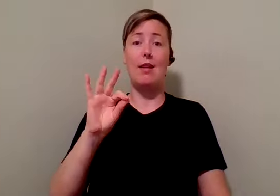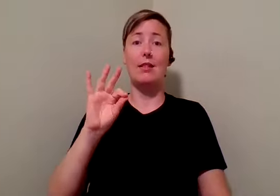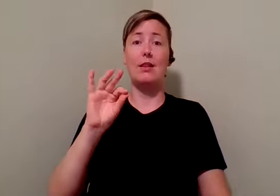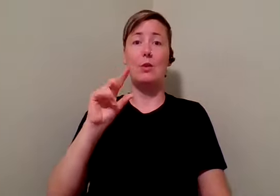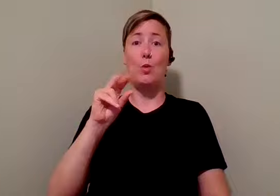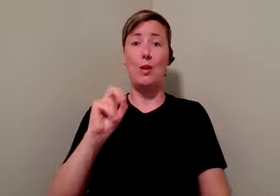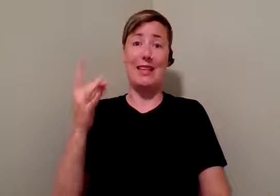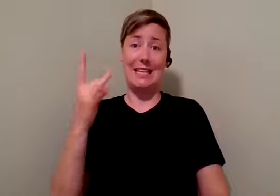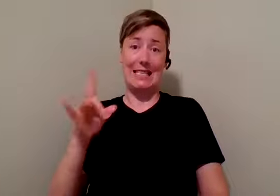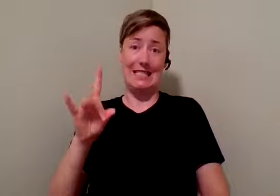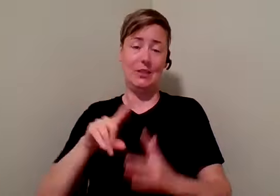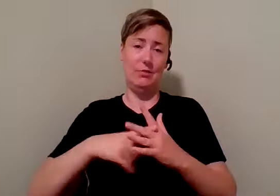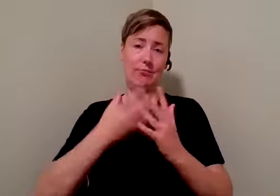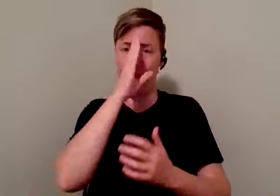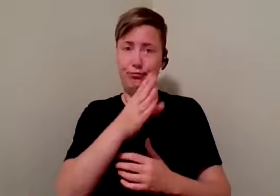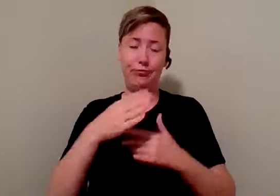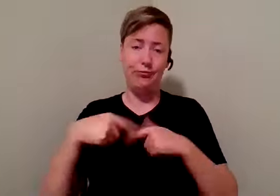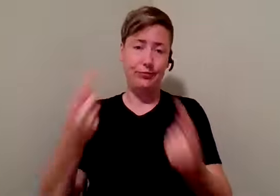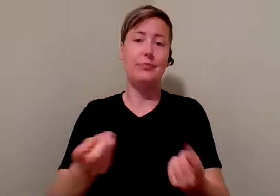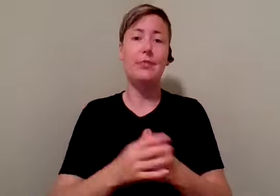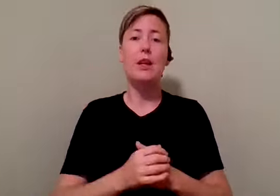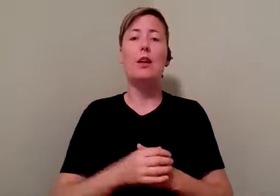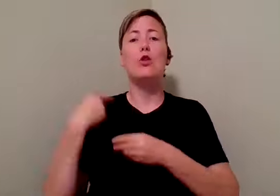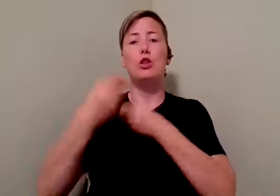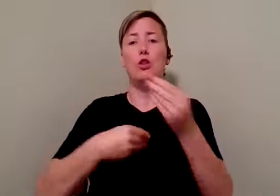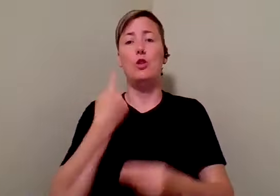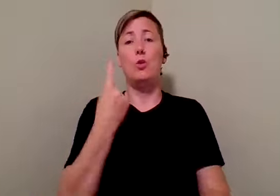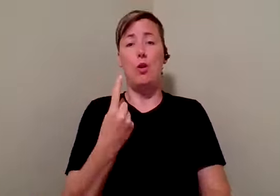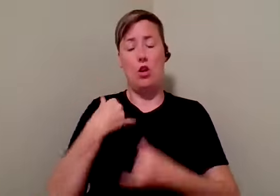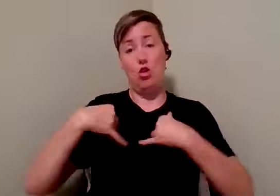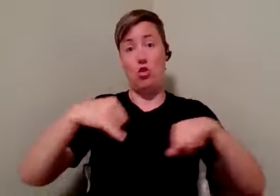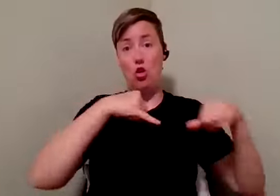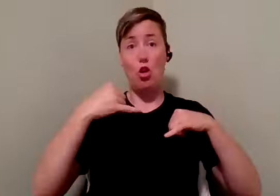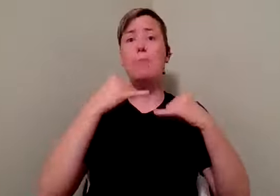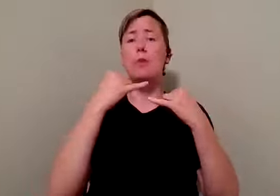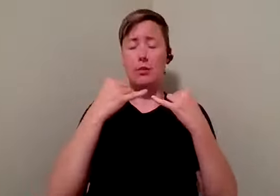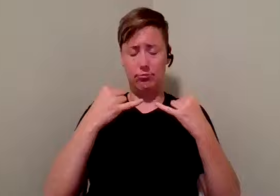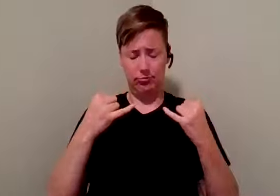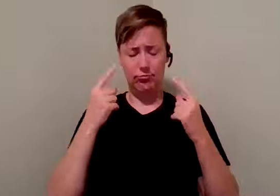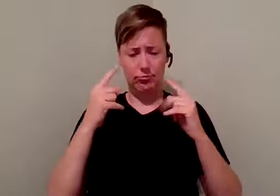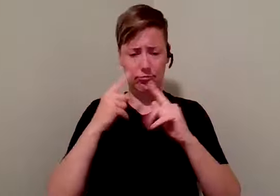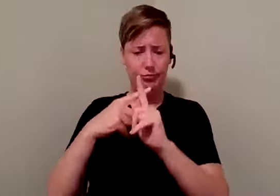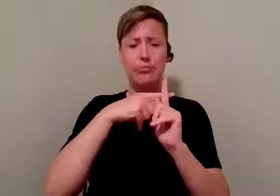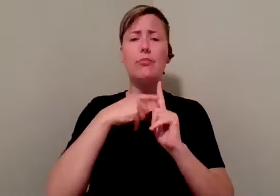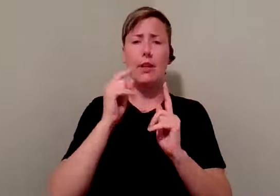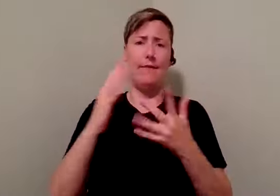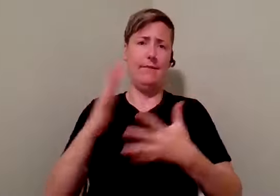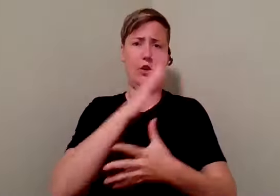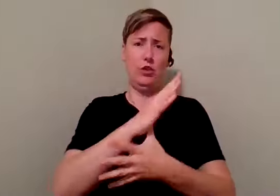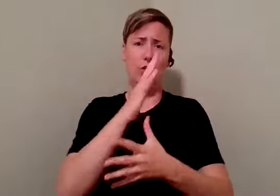12 traditions. 1, our common welfare should come first. Personal recovery depends upon AA unity. 2, for our